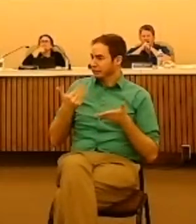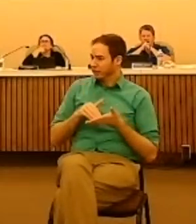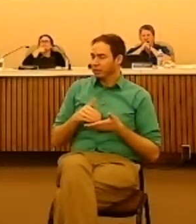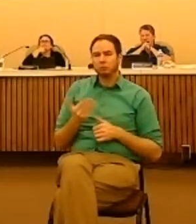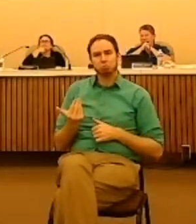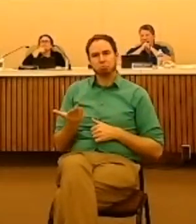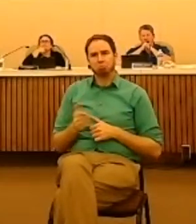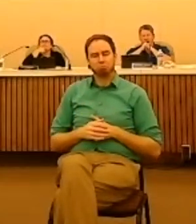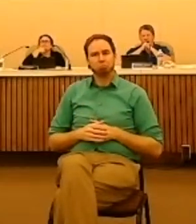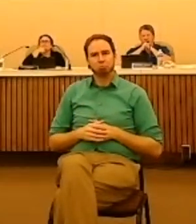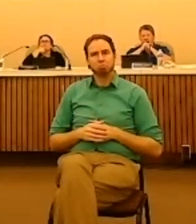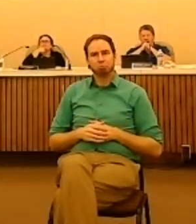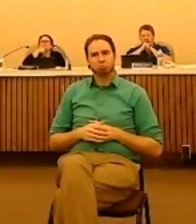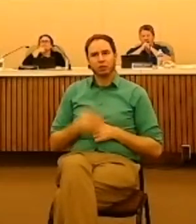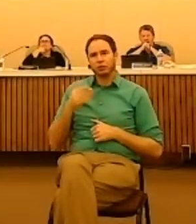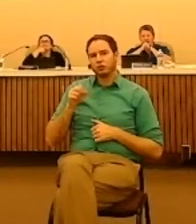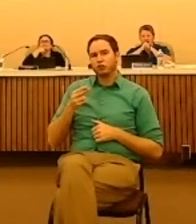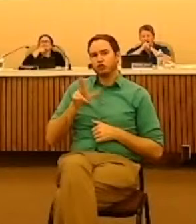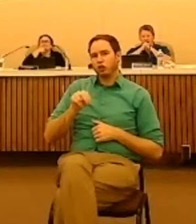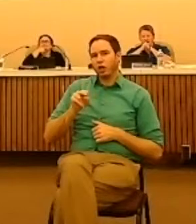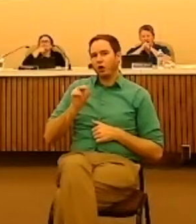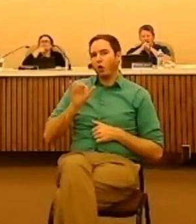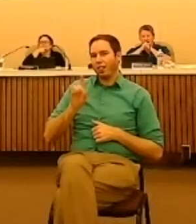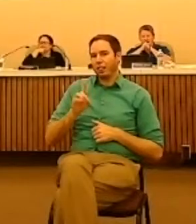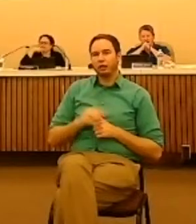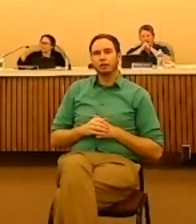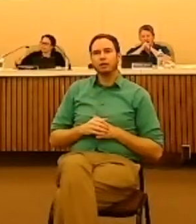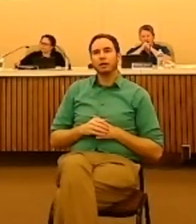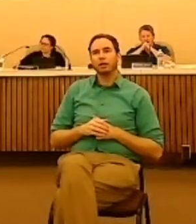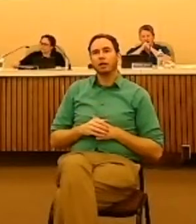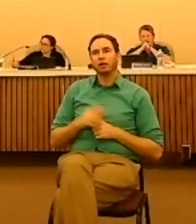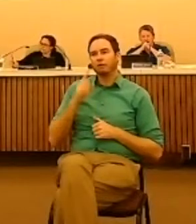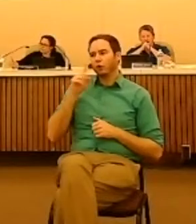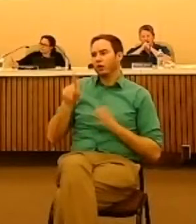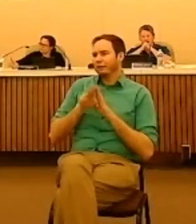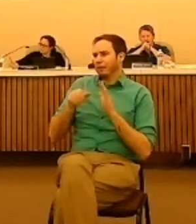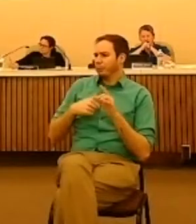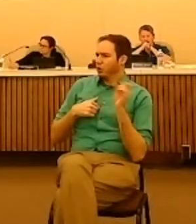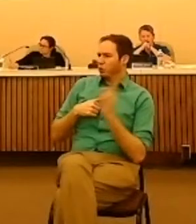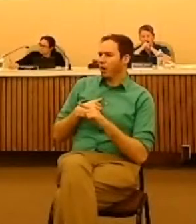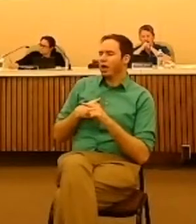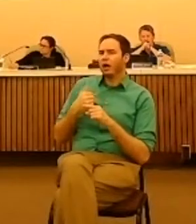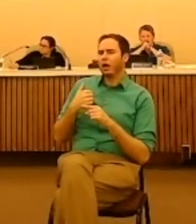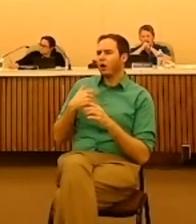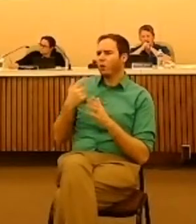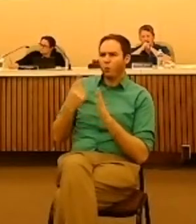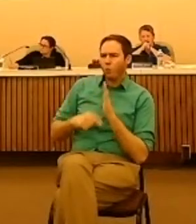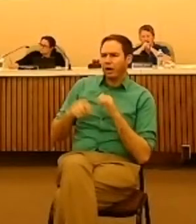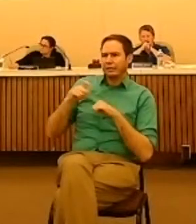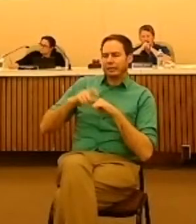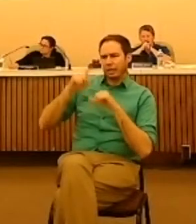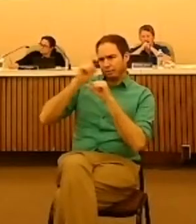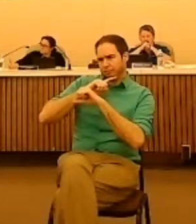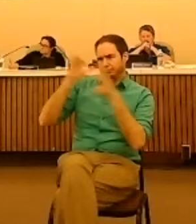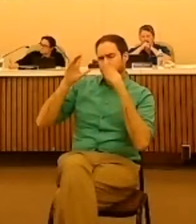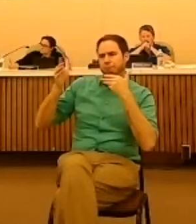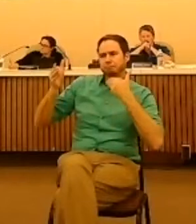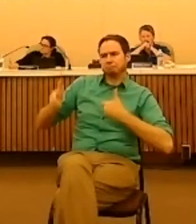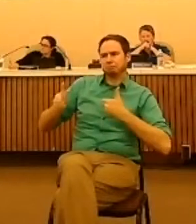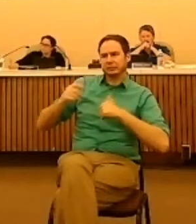again? Just say your name and go. Sean Nolan. For the developer, ideally, what's the time frame you're looking